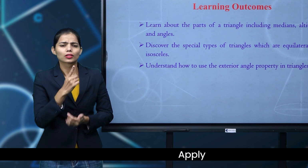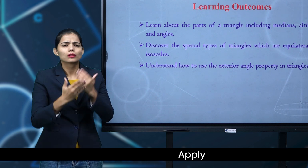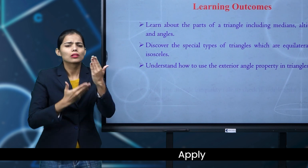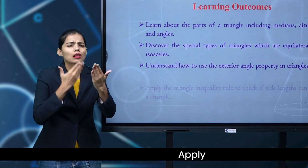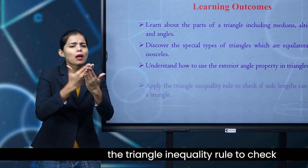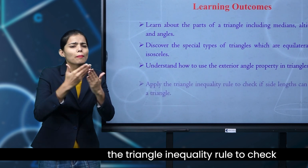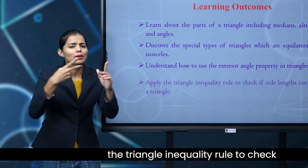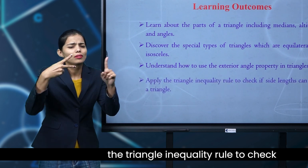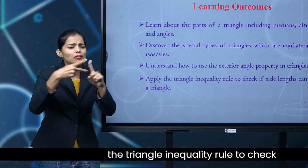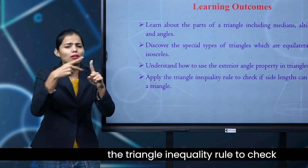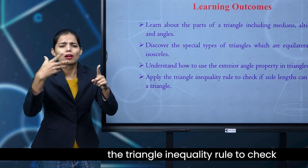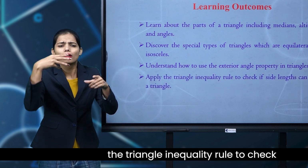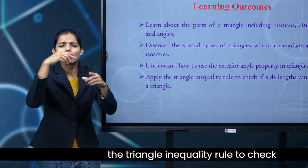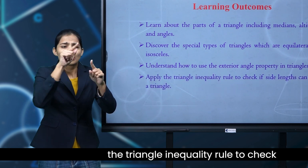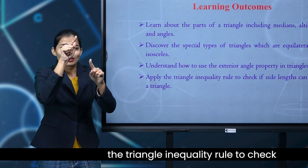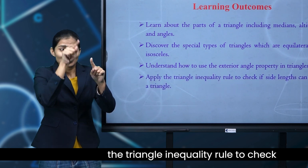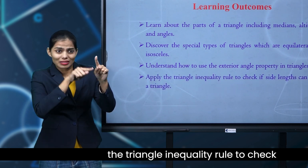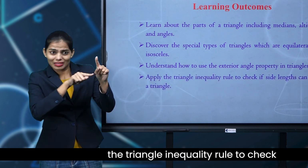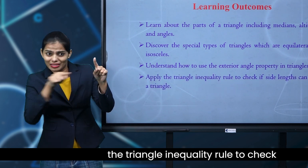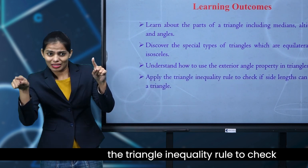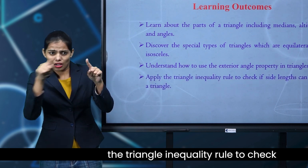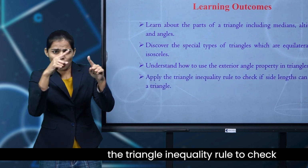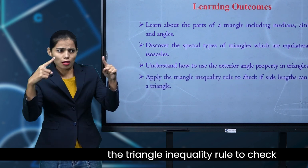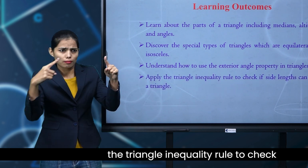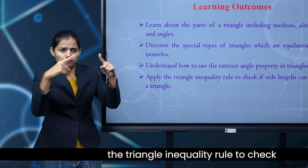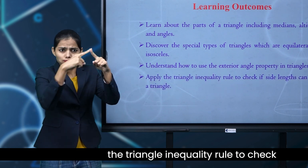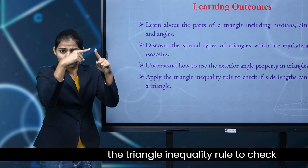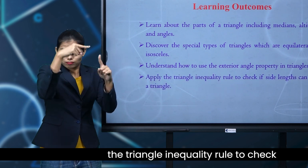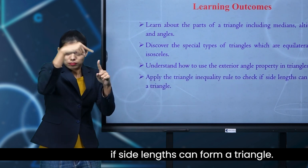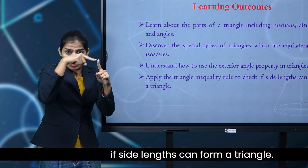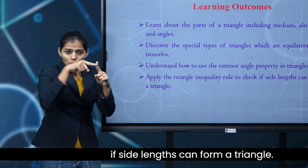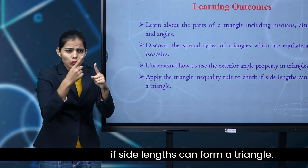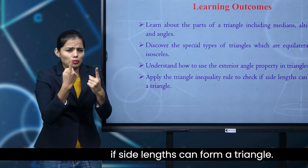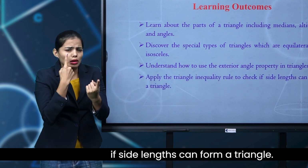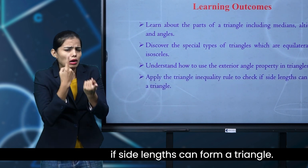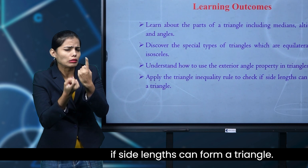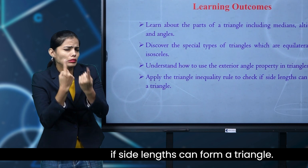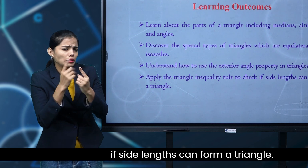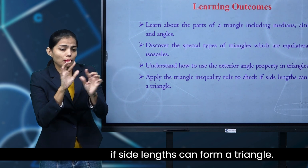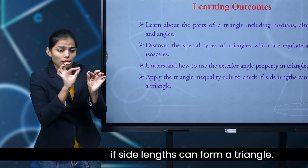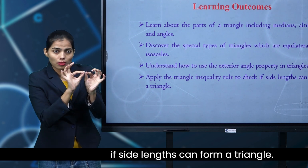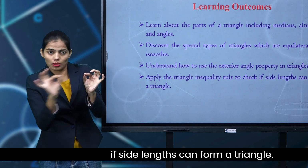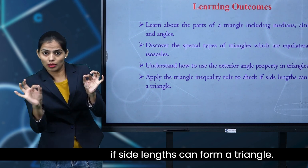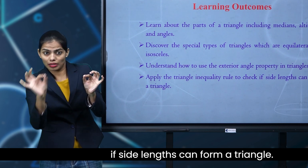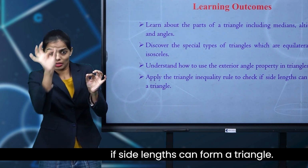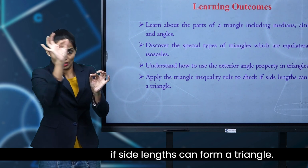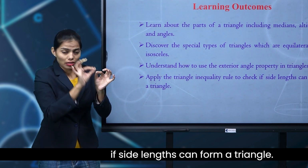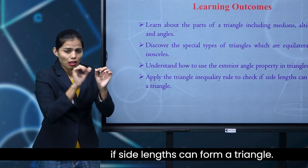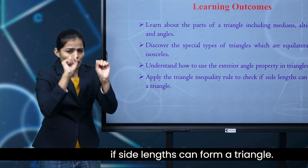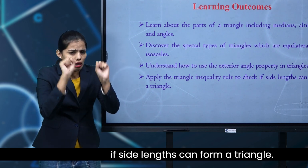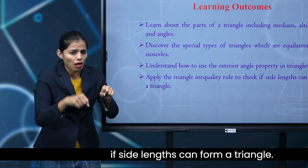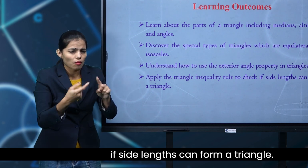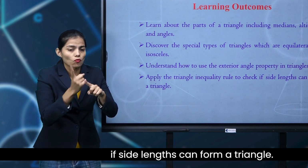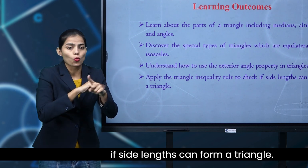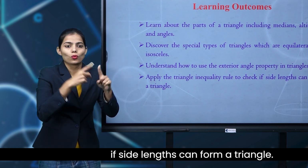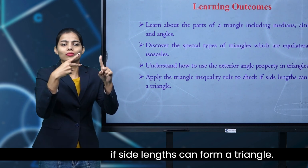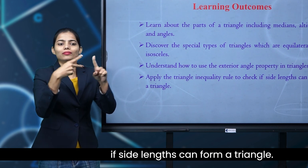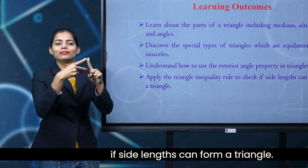Apply the triangle inequality rule to check if side length can form a triangle.